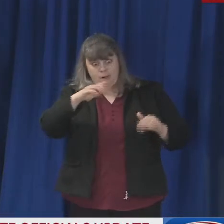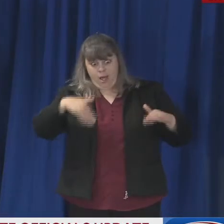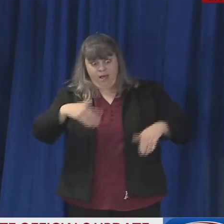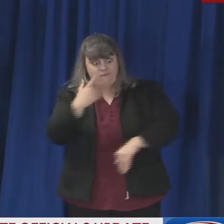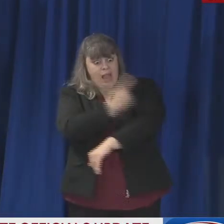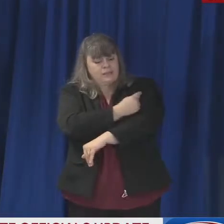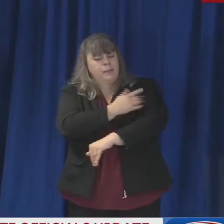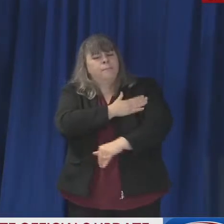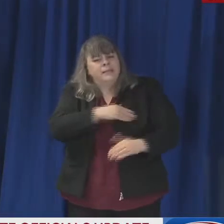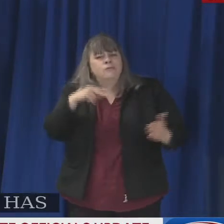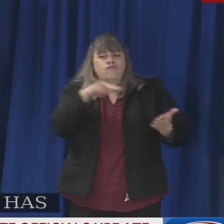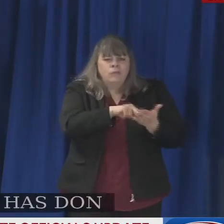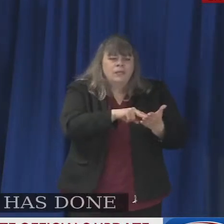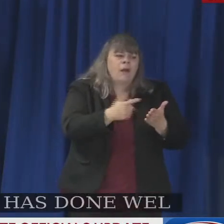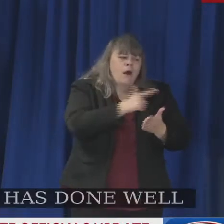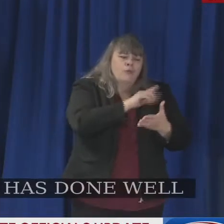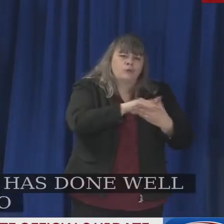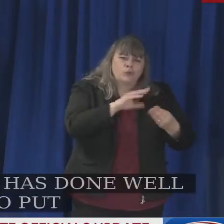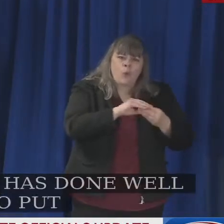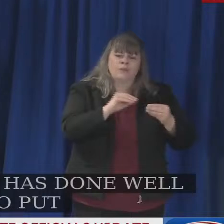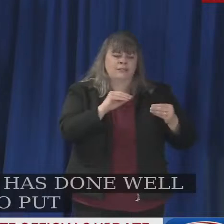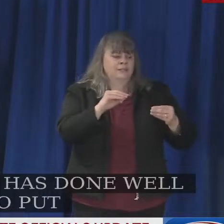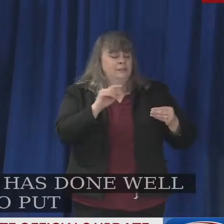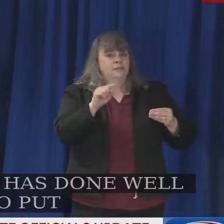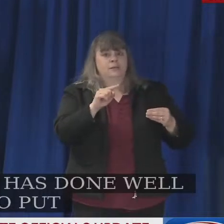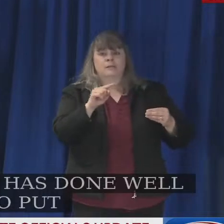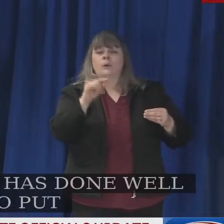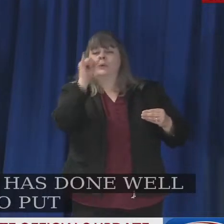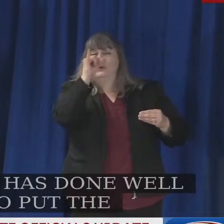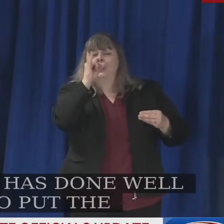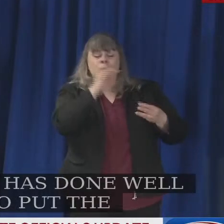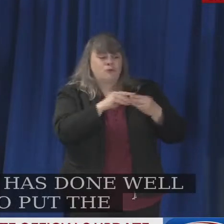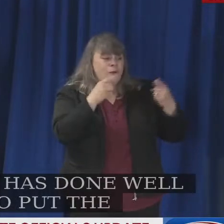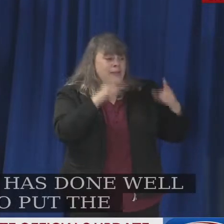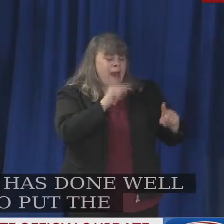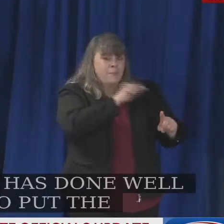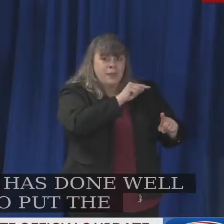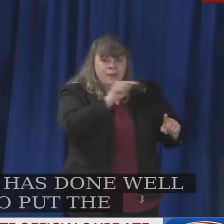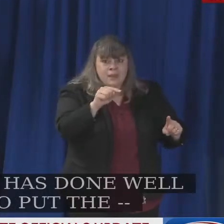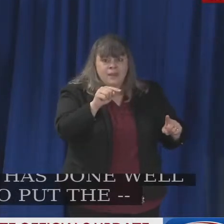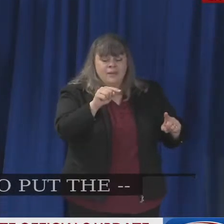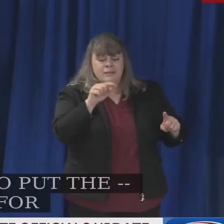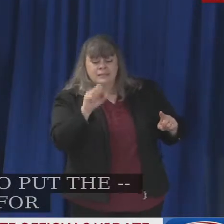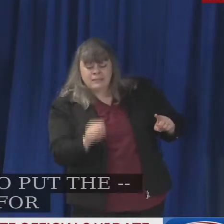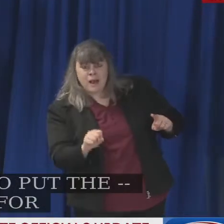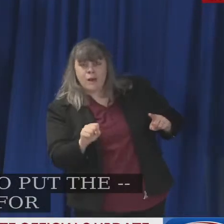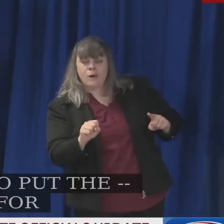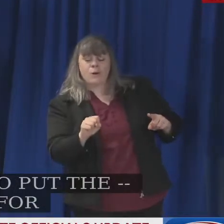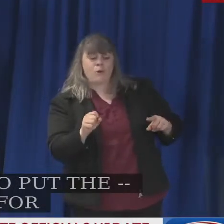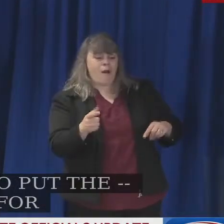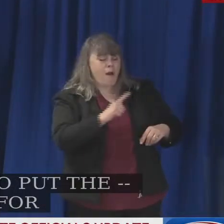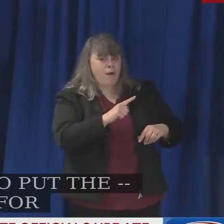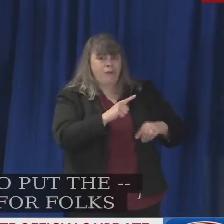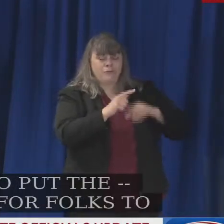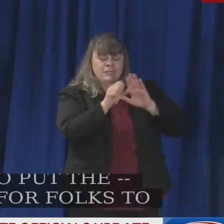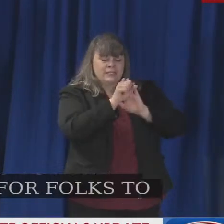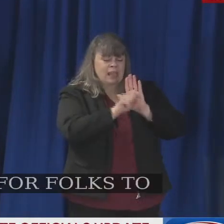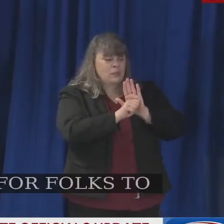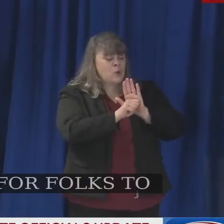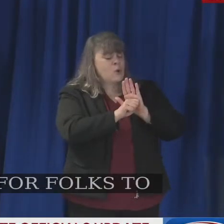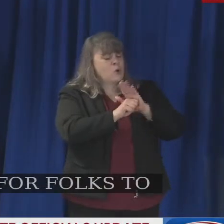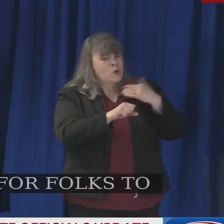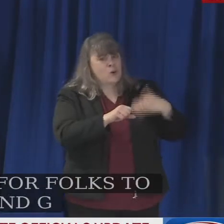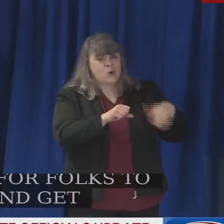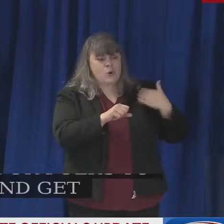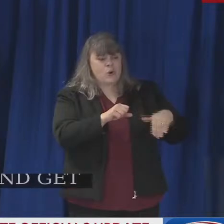of these stories out there. Very few of these tragic stories you're seeing, maybe more in the South and in other parts of the country. There's a